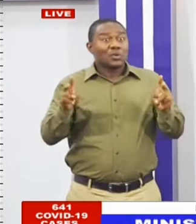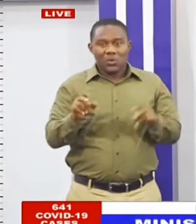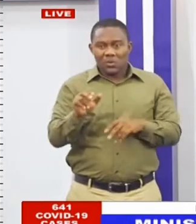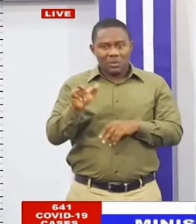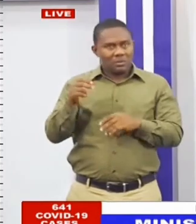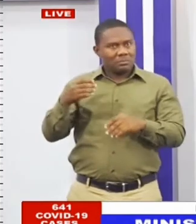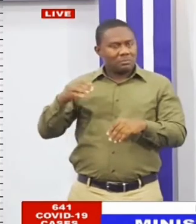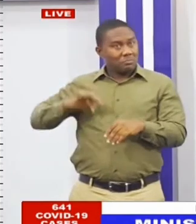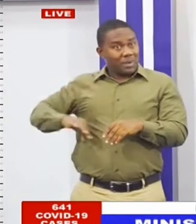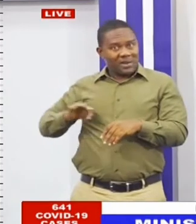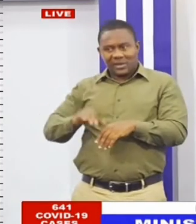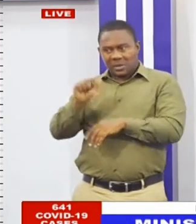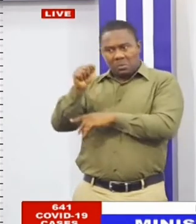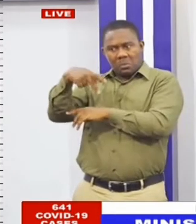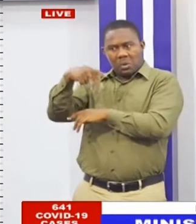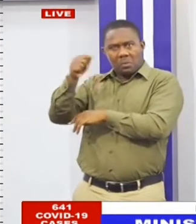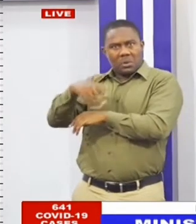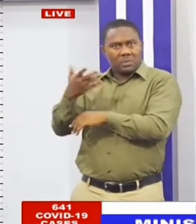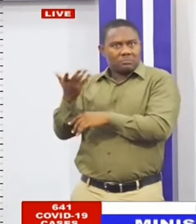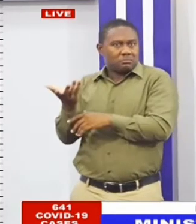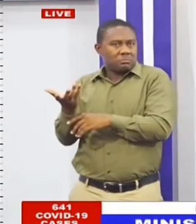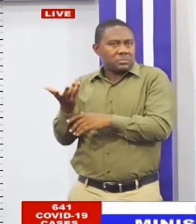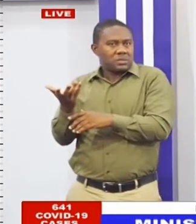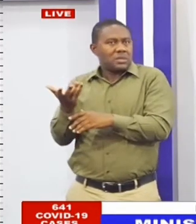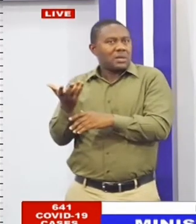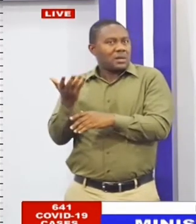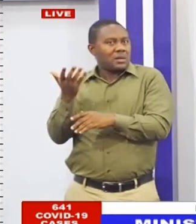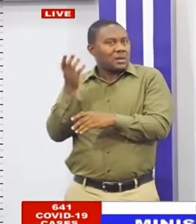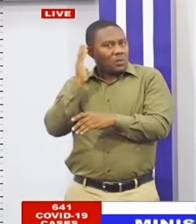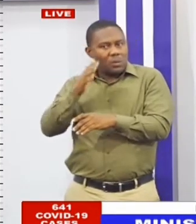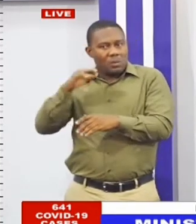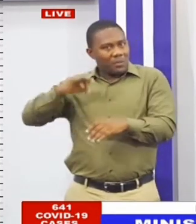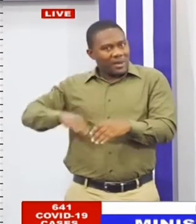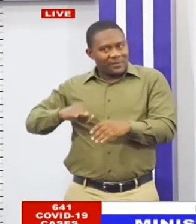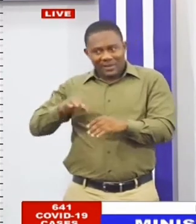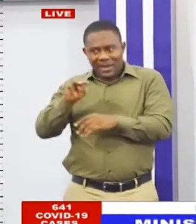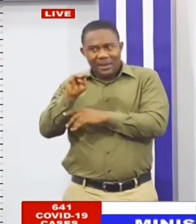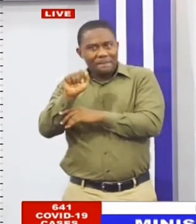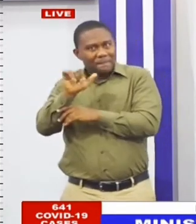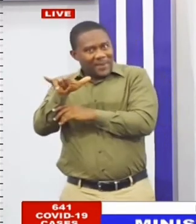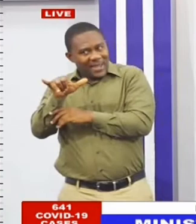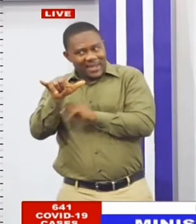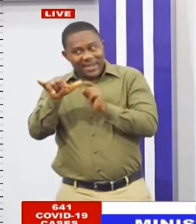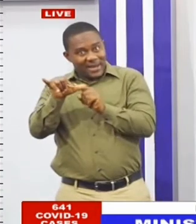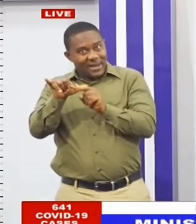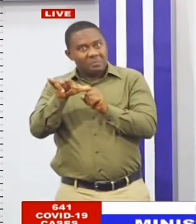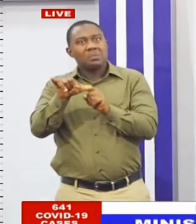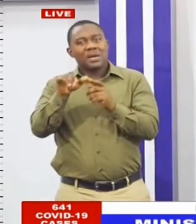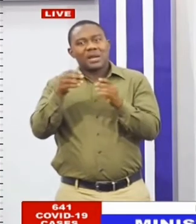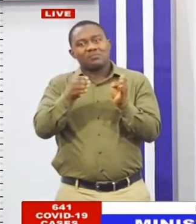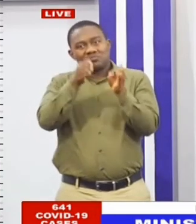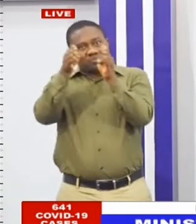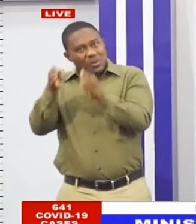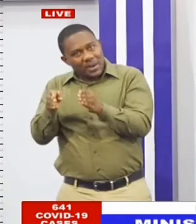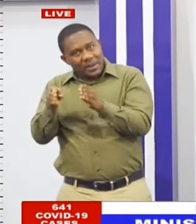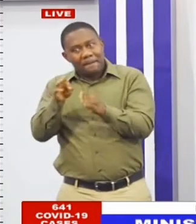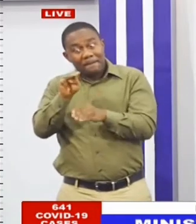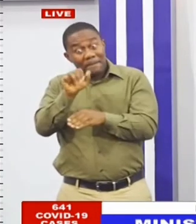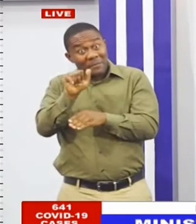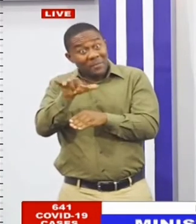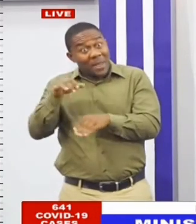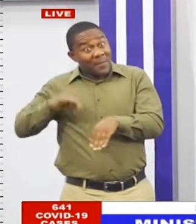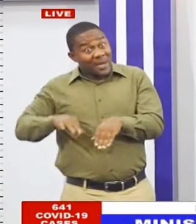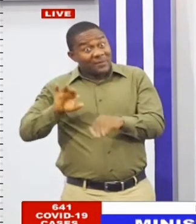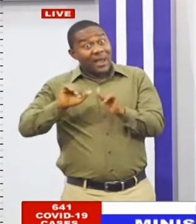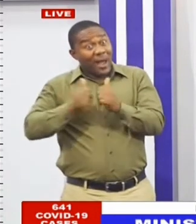benefits will be derived in May, the May benefit in June, and the